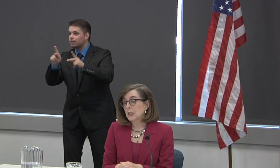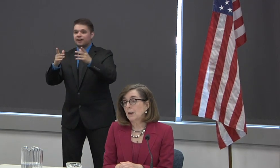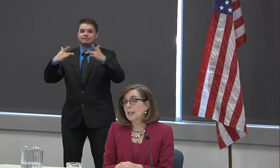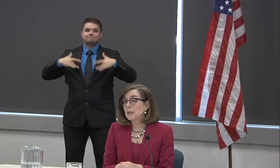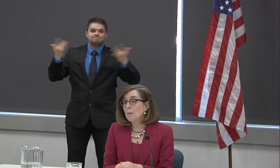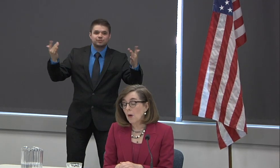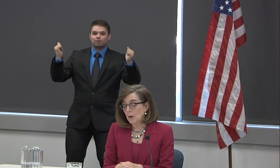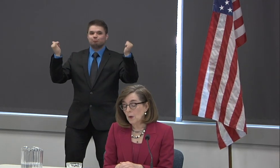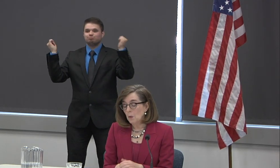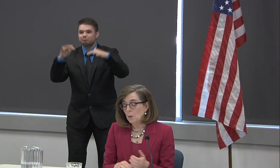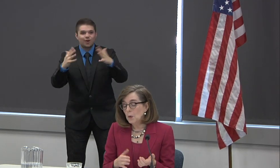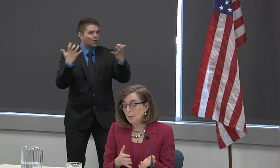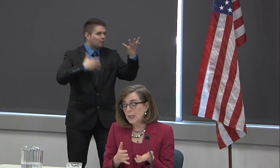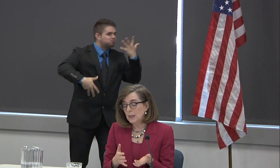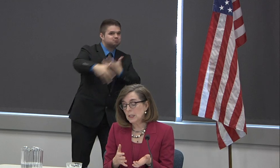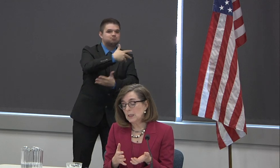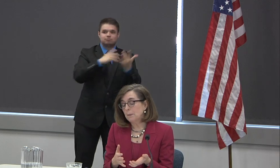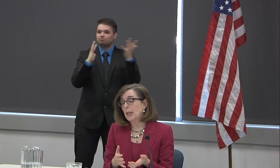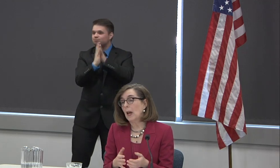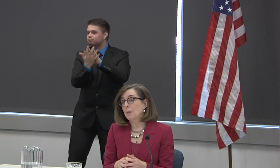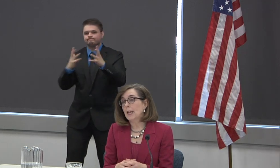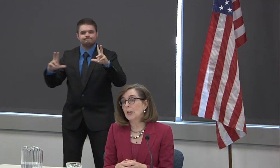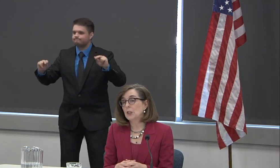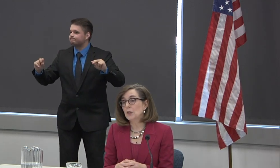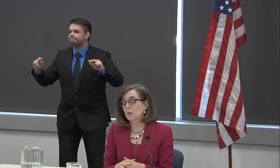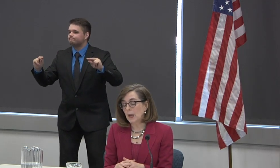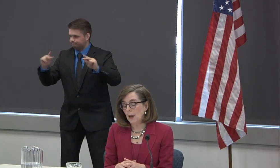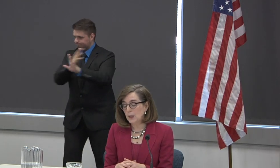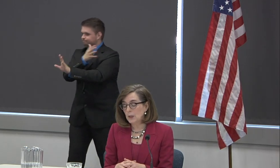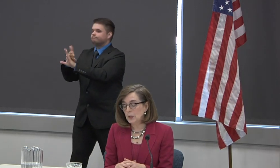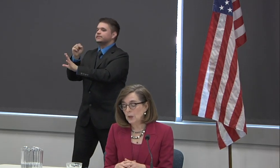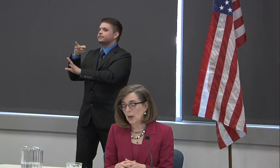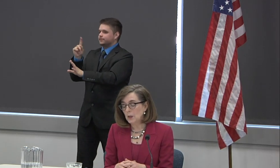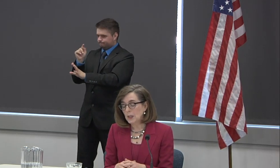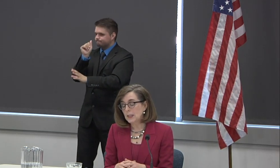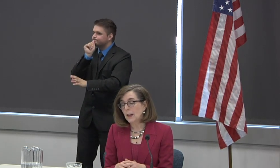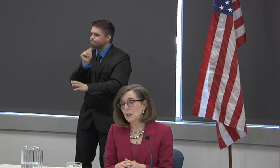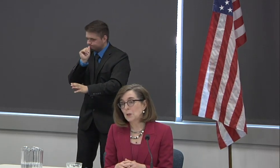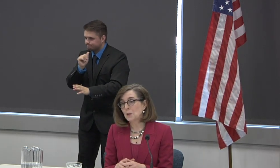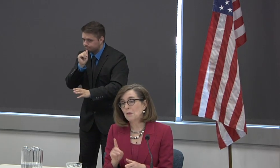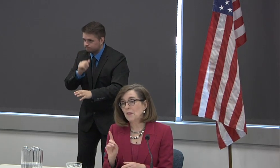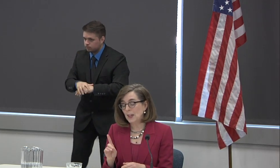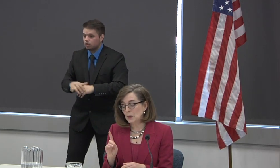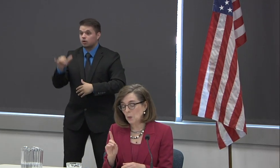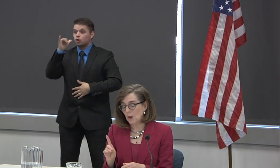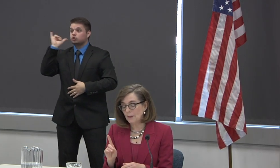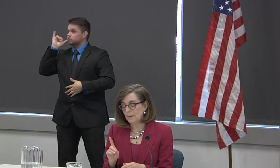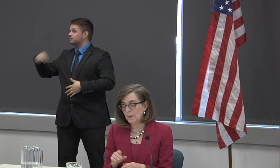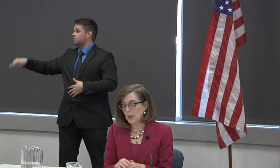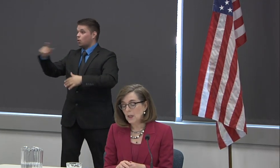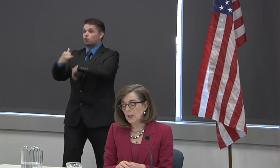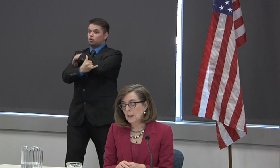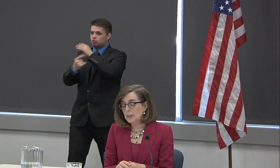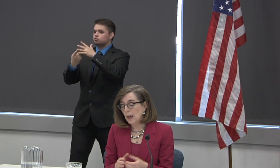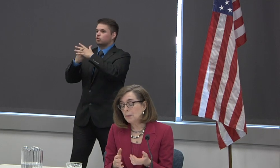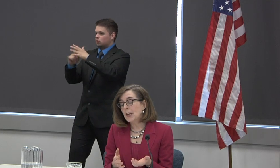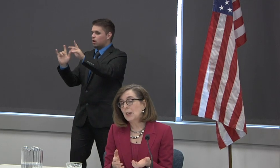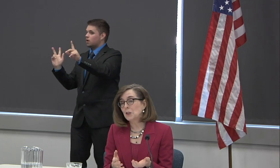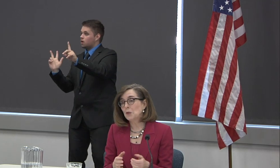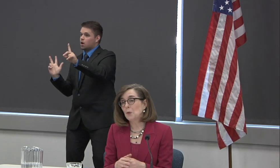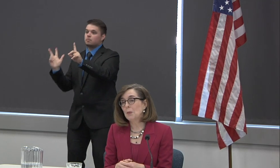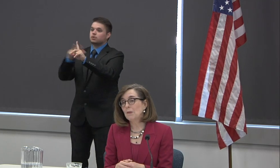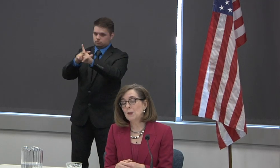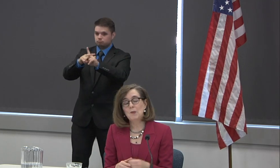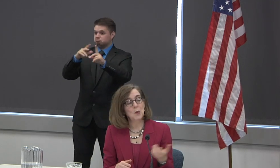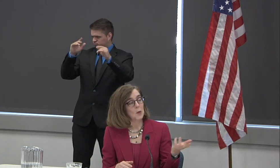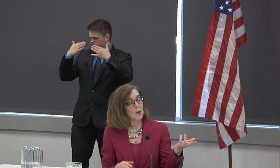Starting tomorrow, we'll begin accepting applications from counties looking to enter in phase 1. These applications will